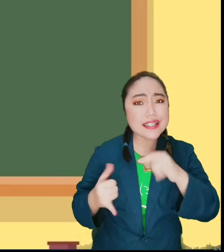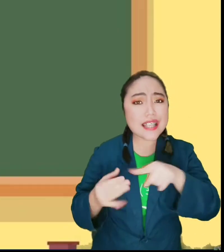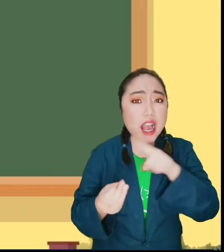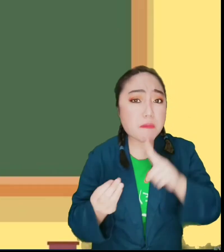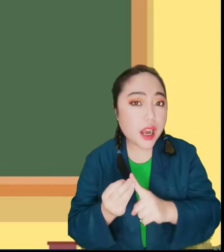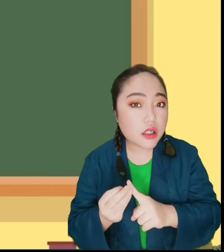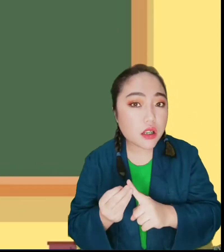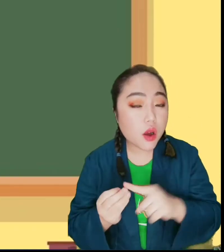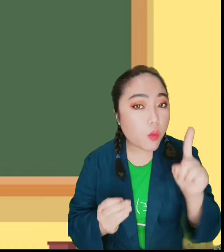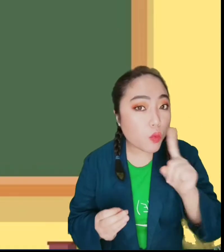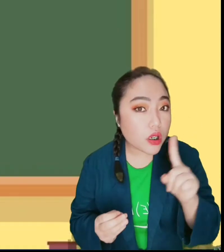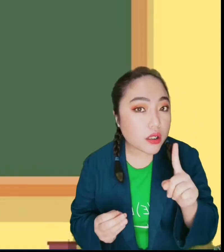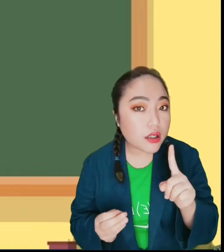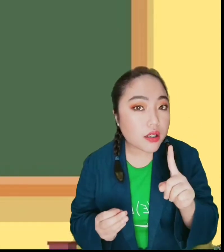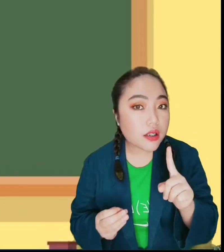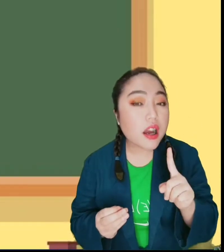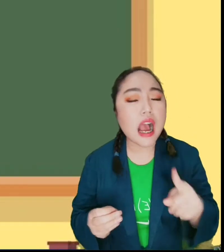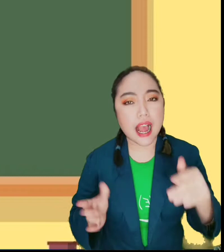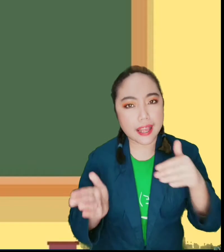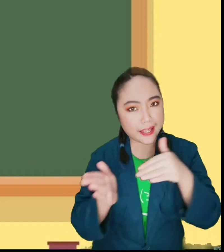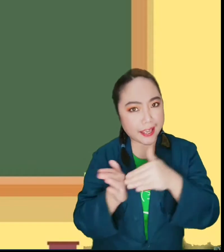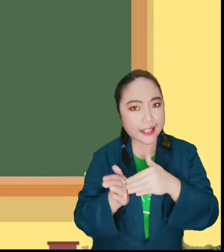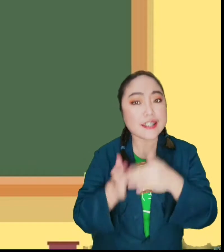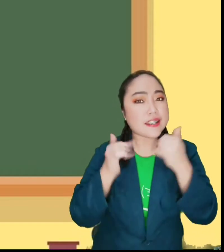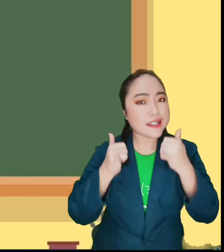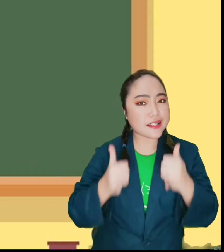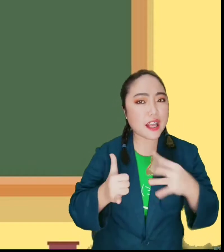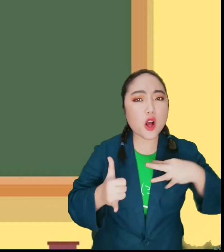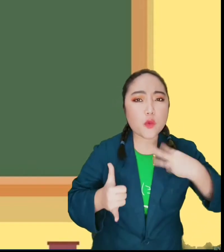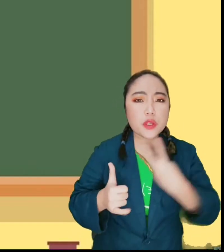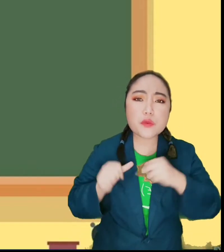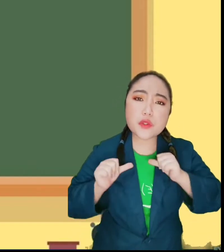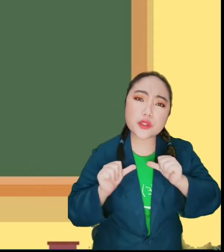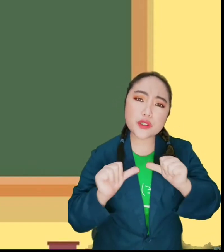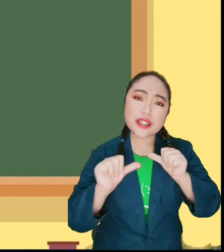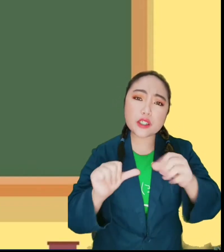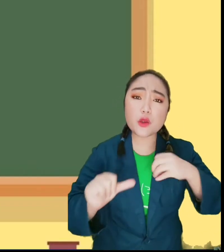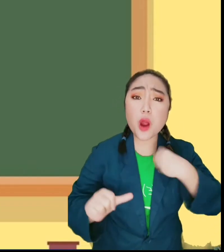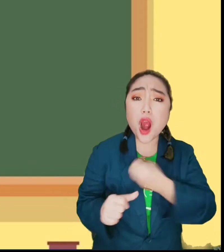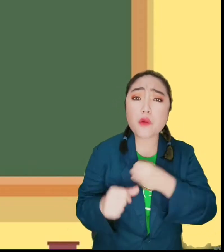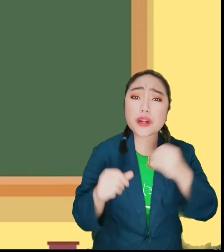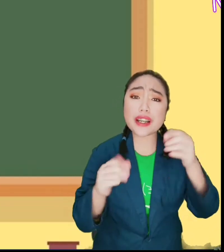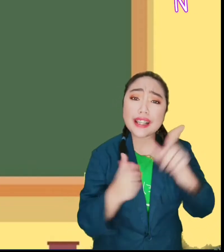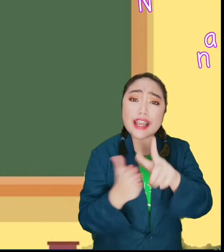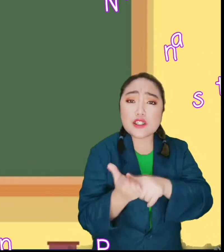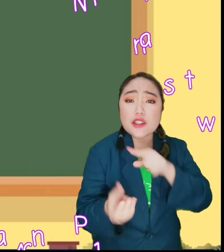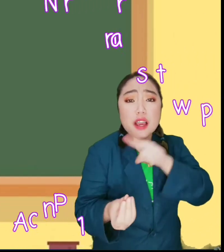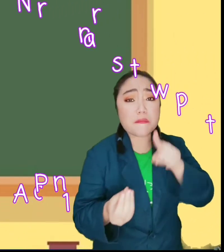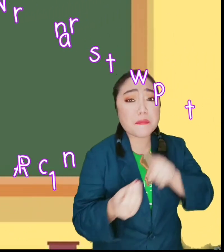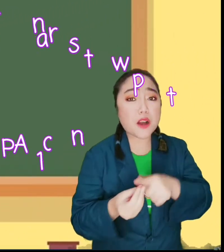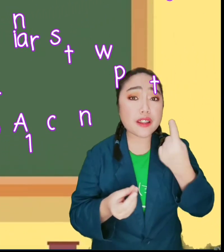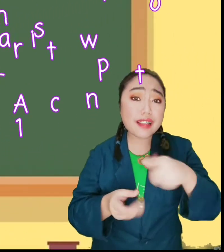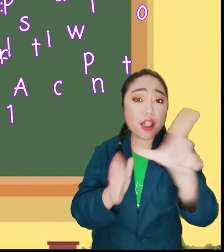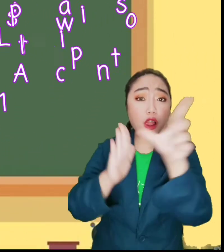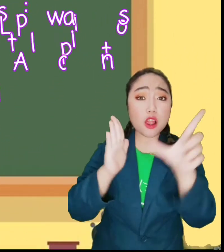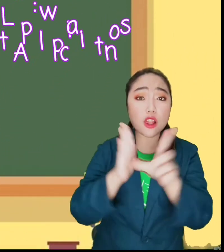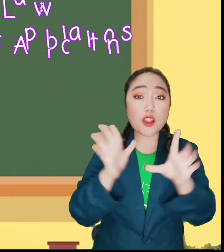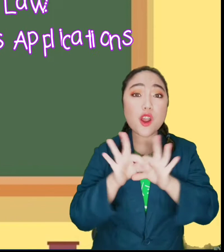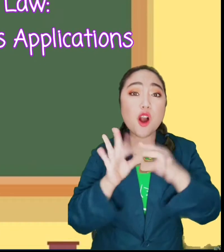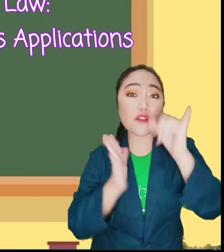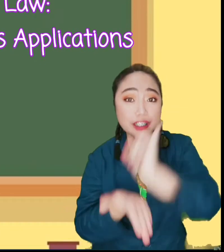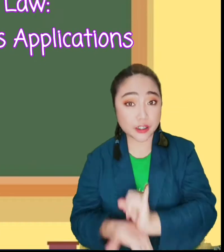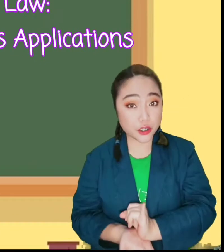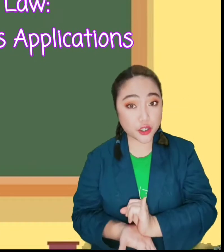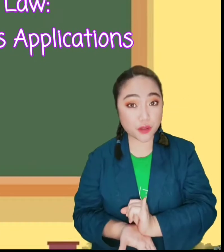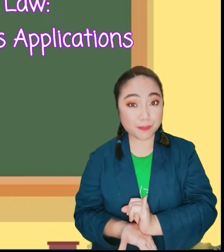Our lesson for today is about what? Again, it's still the continuation of our lesson